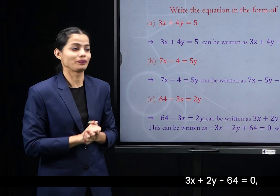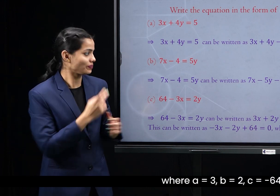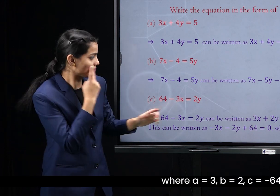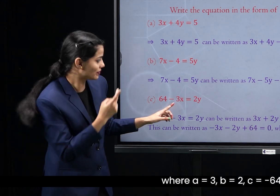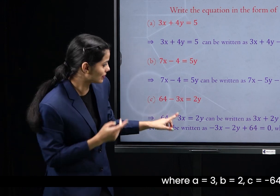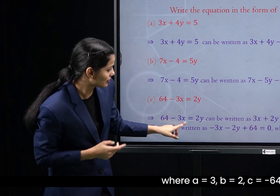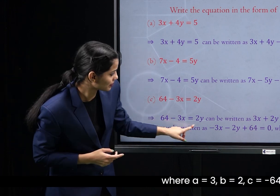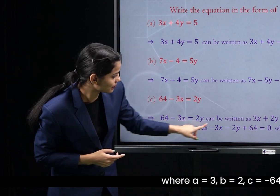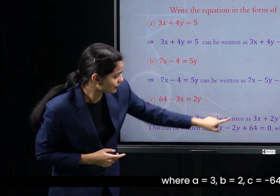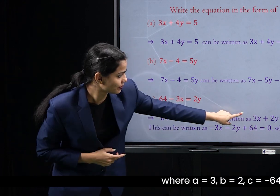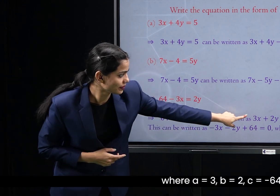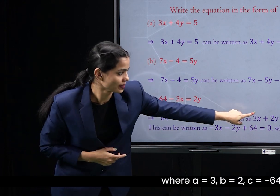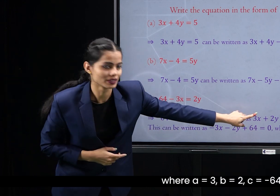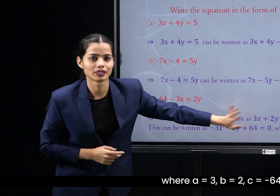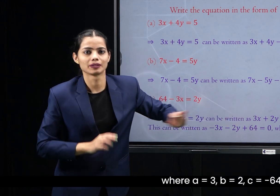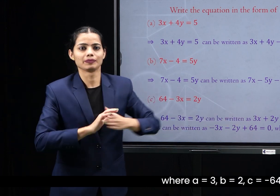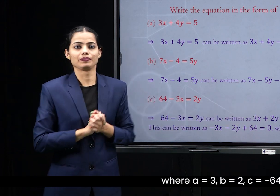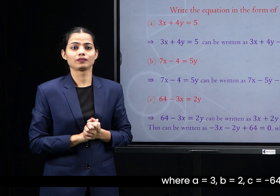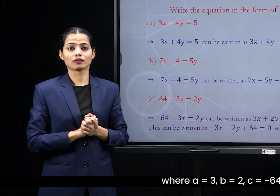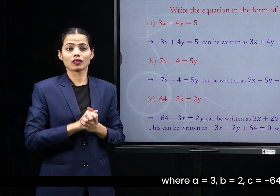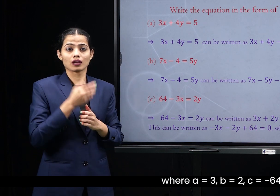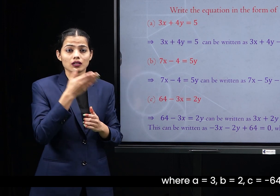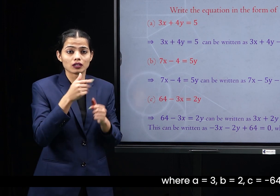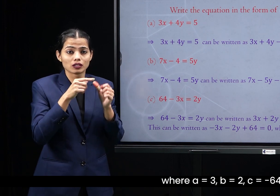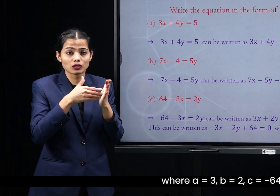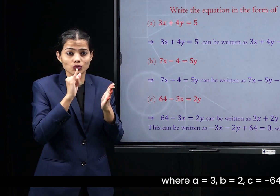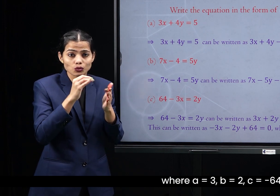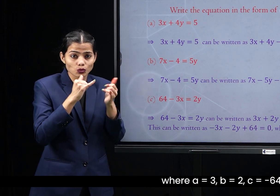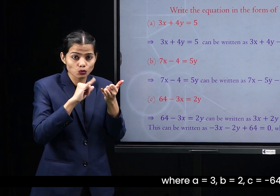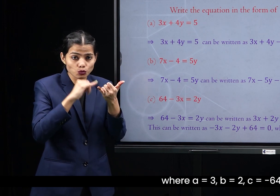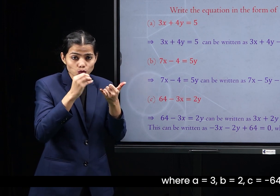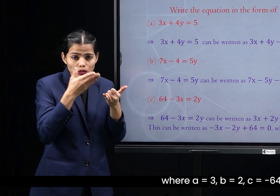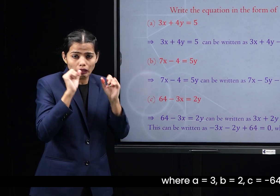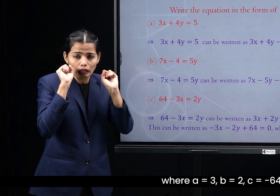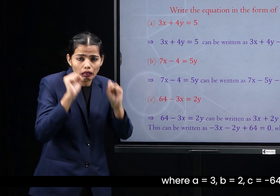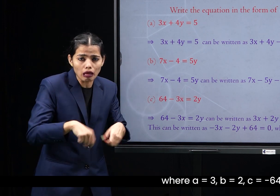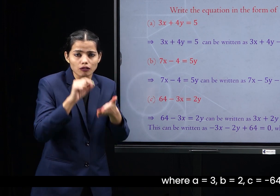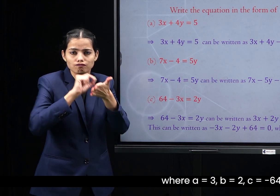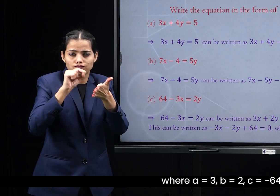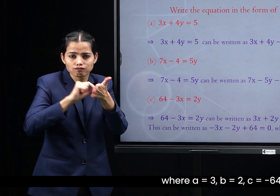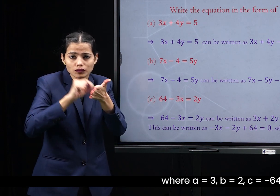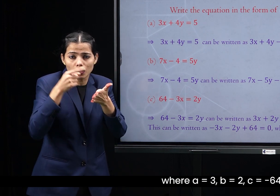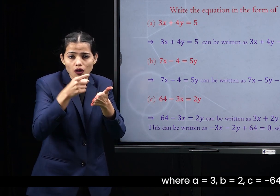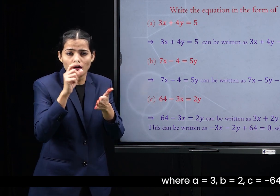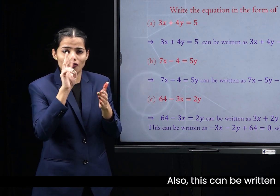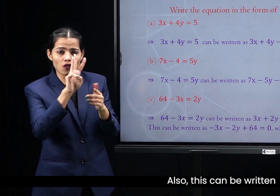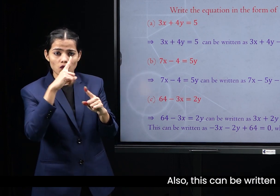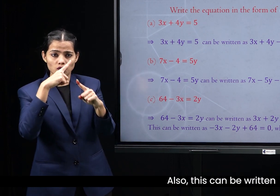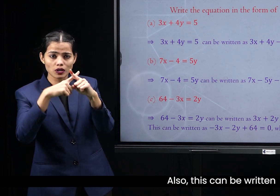where a is equal to 3, b is equal to 2, c is equal to 64. Also, this